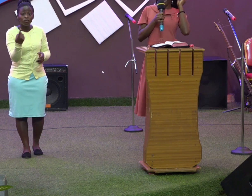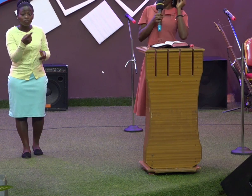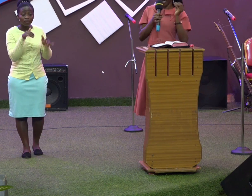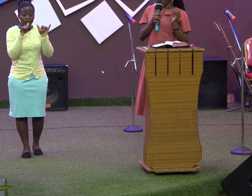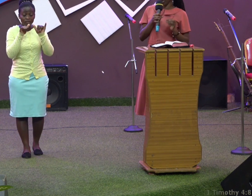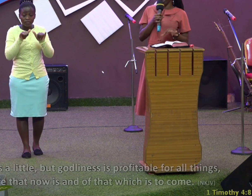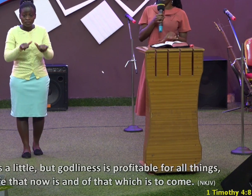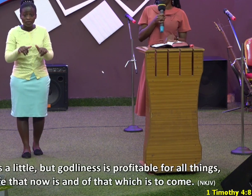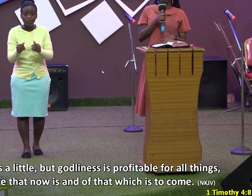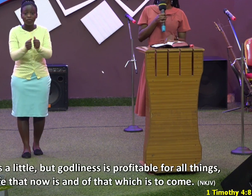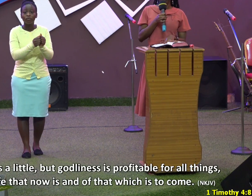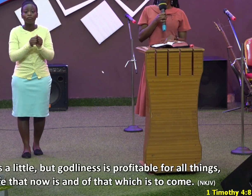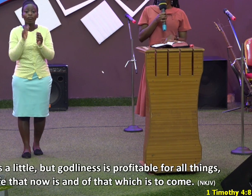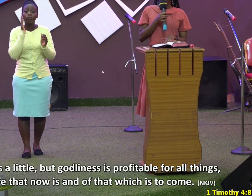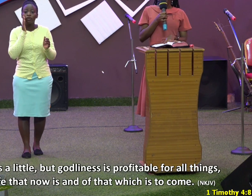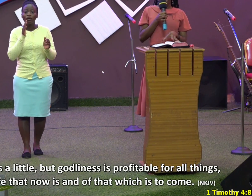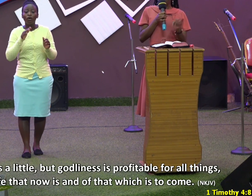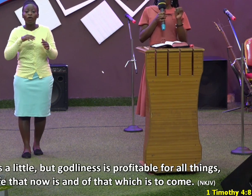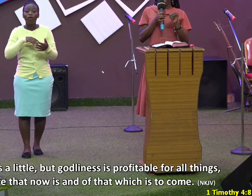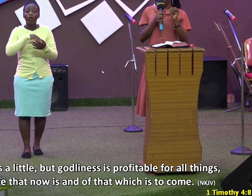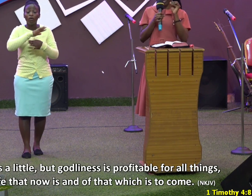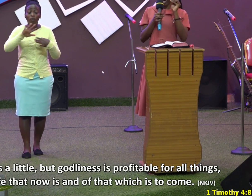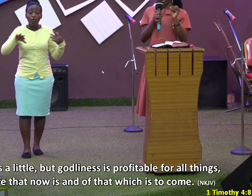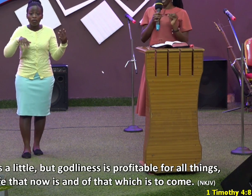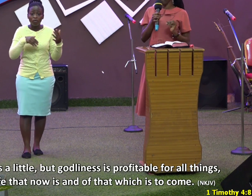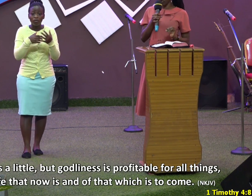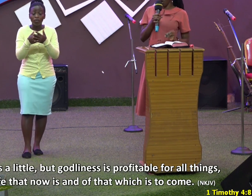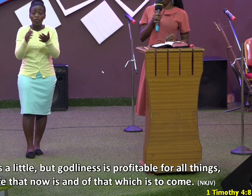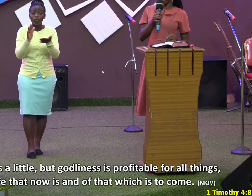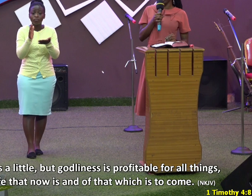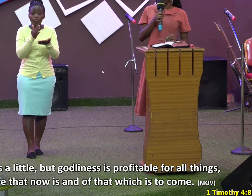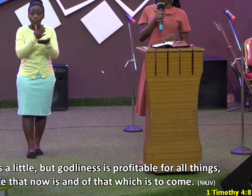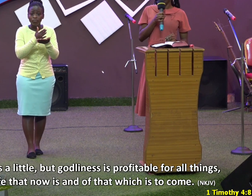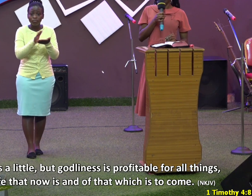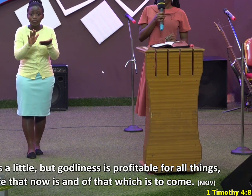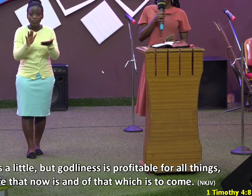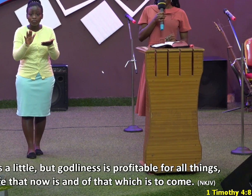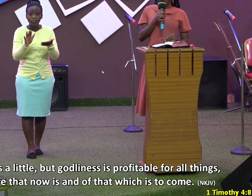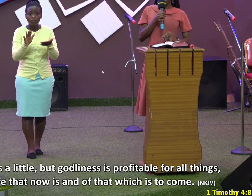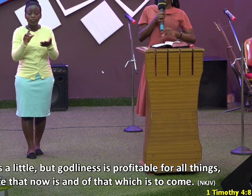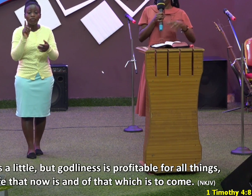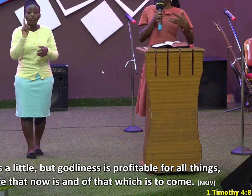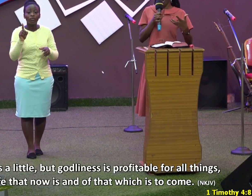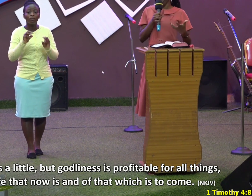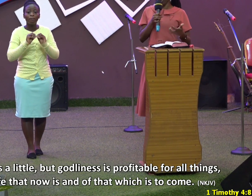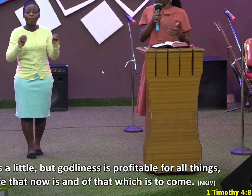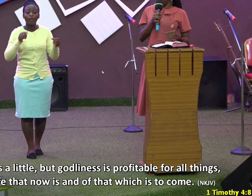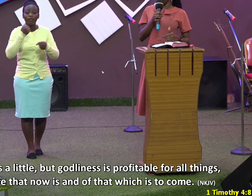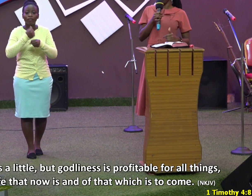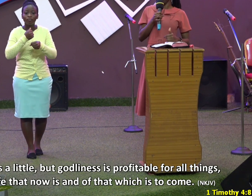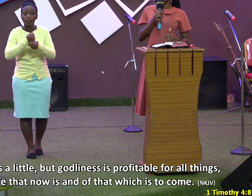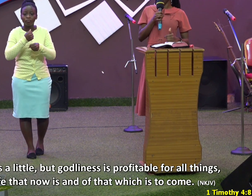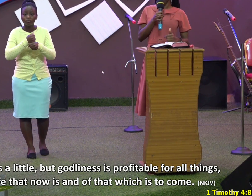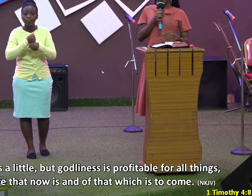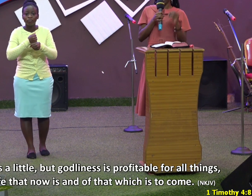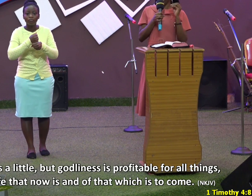with their education. Buli kitundu kyogayalirira. Every part will be counselor for own. Nekitabeera operational. And it's not functional.